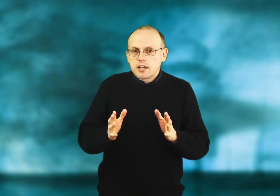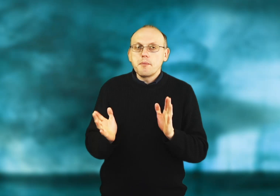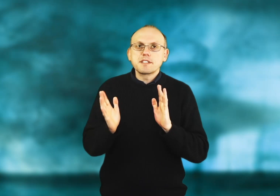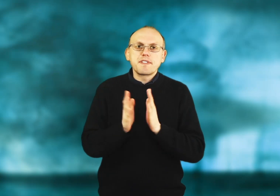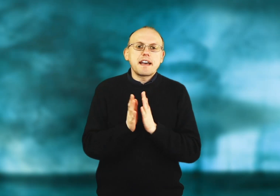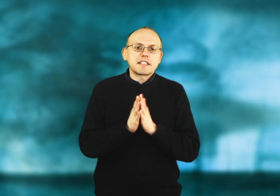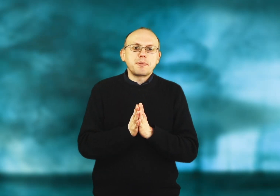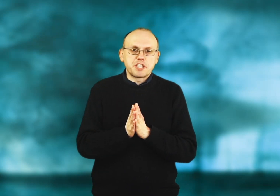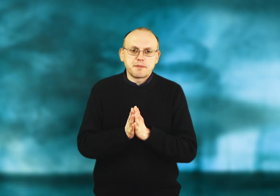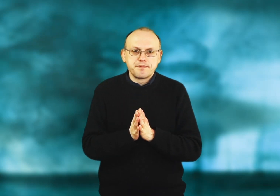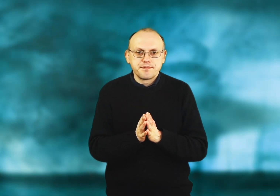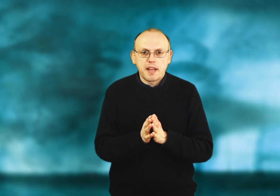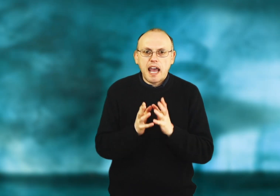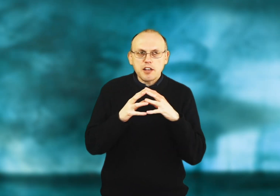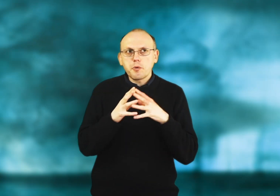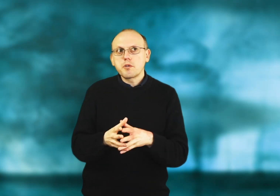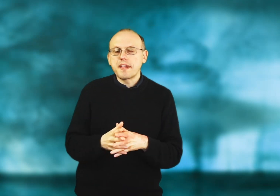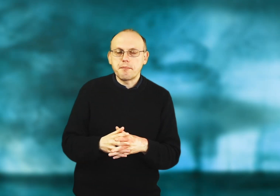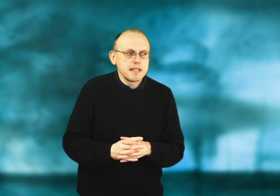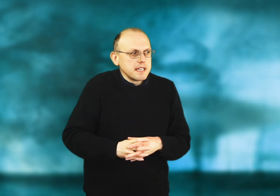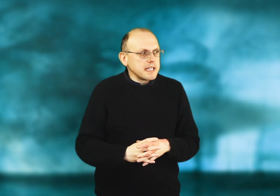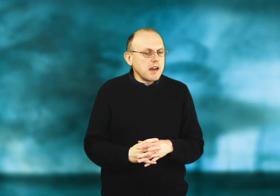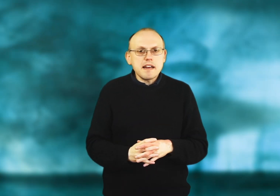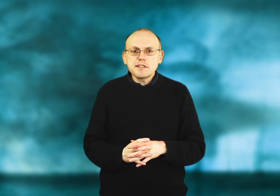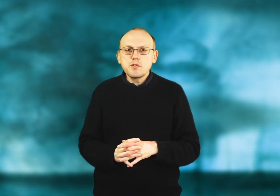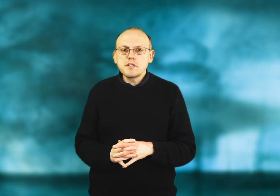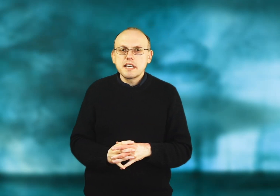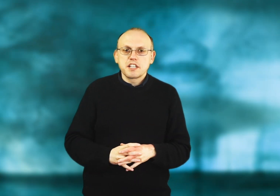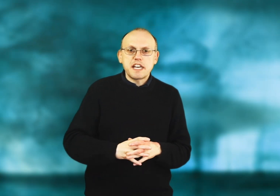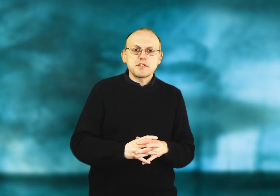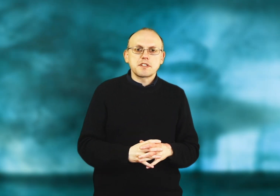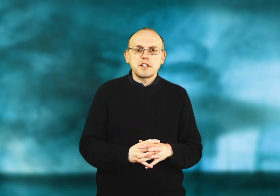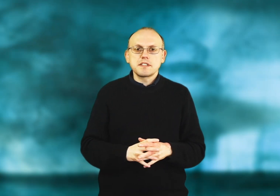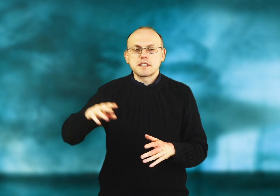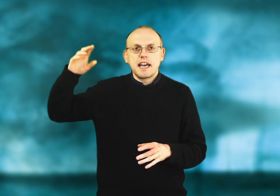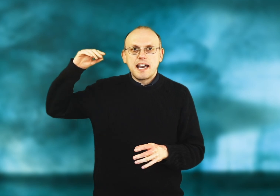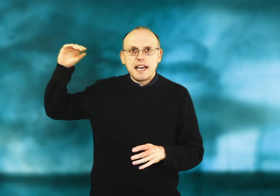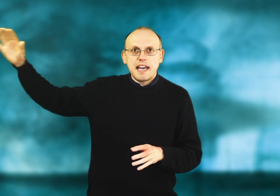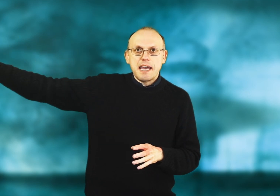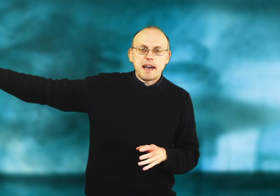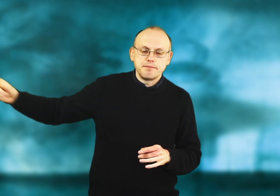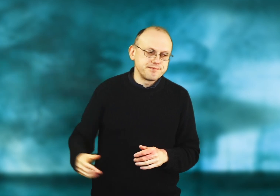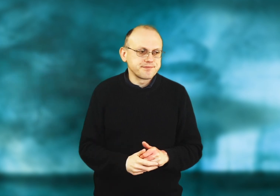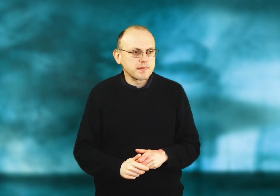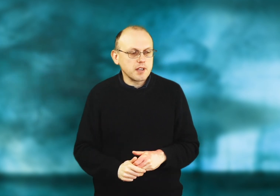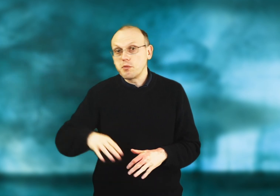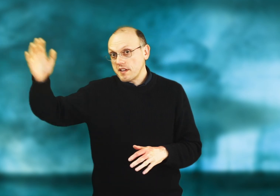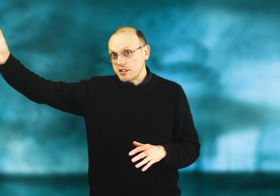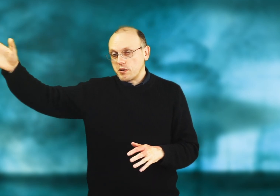Commas with direct speech. How do we use them? Now let's use Jane Austen's Emma, a book that she wrote,